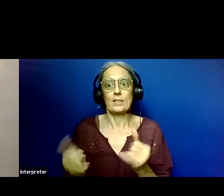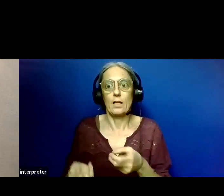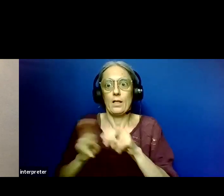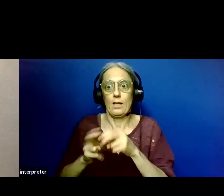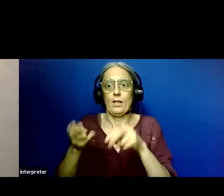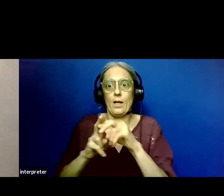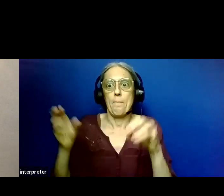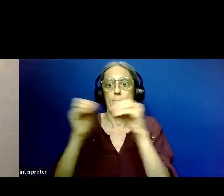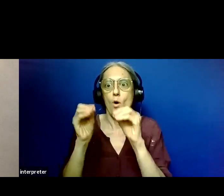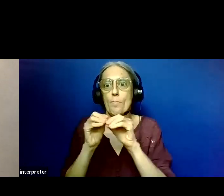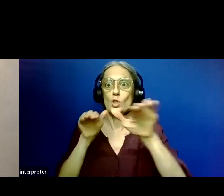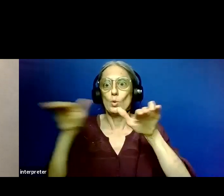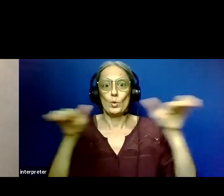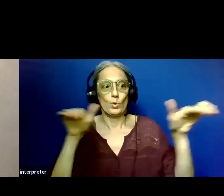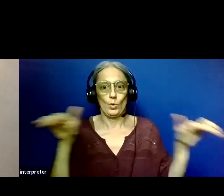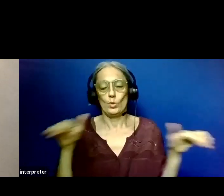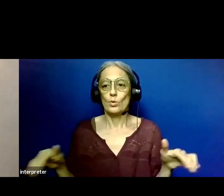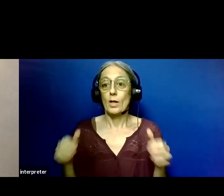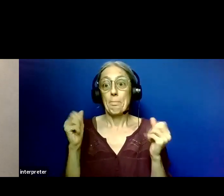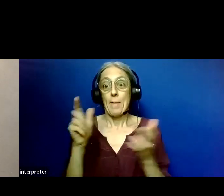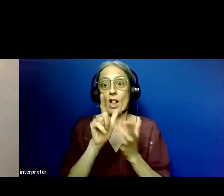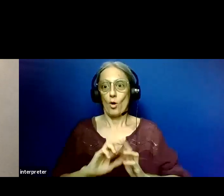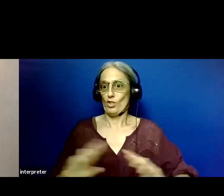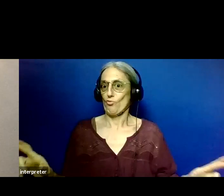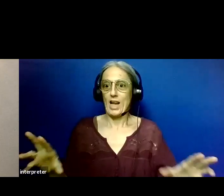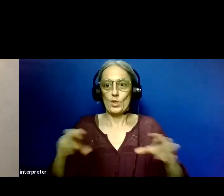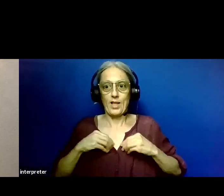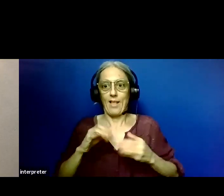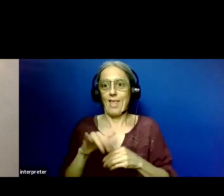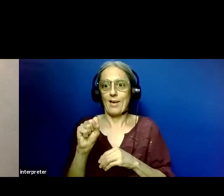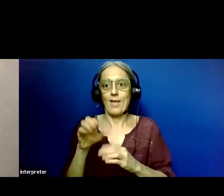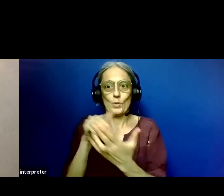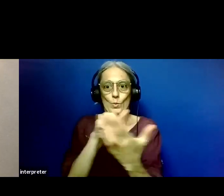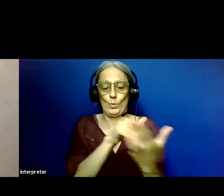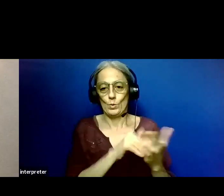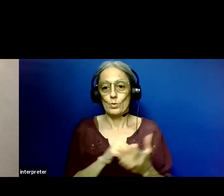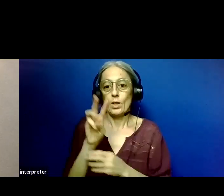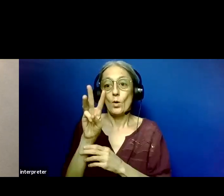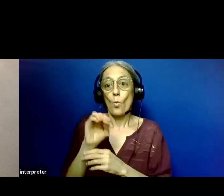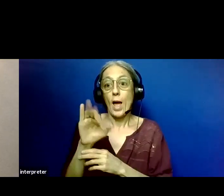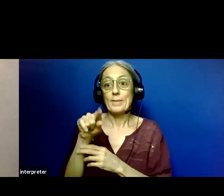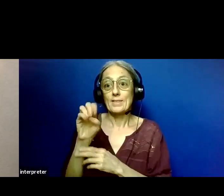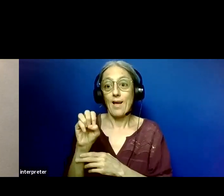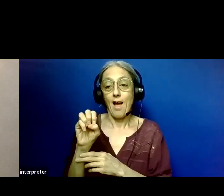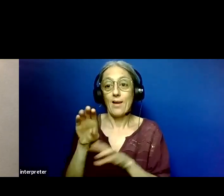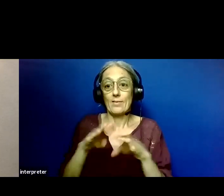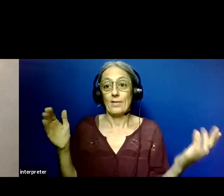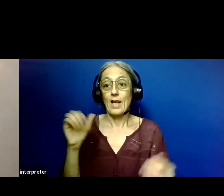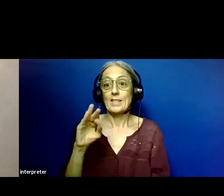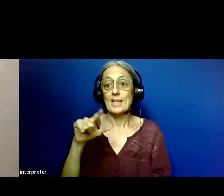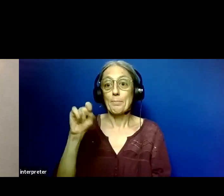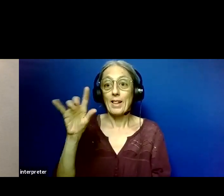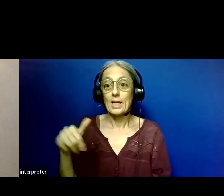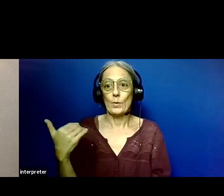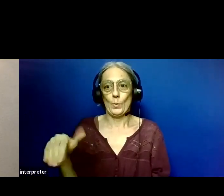there are lawyers who love to take them. So website accessibility is very key. If you do any kind